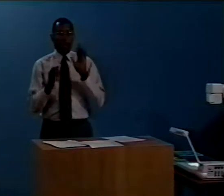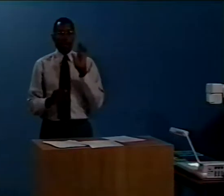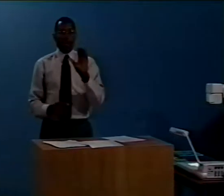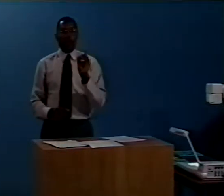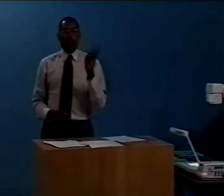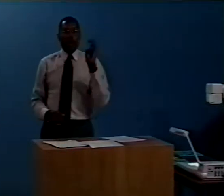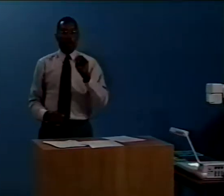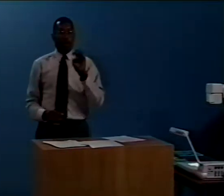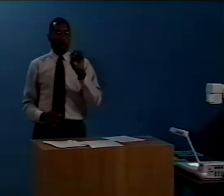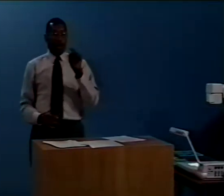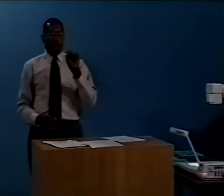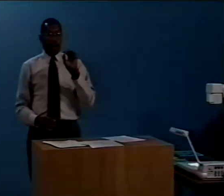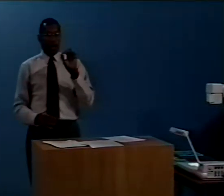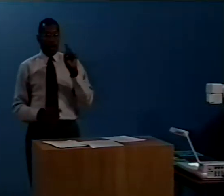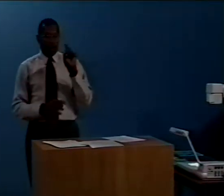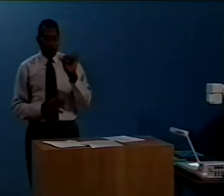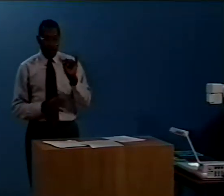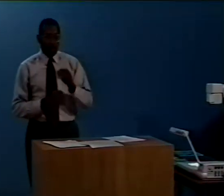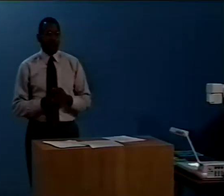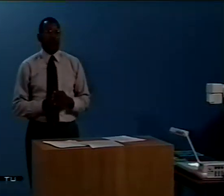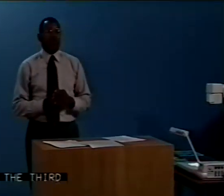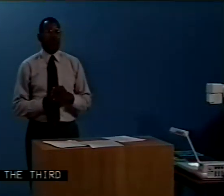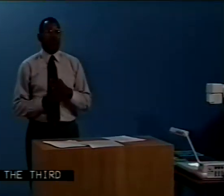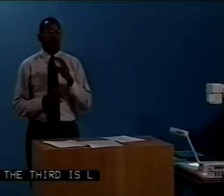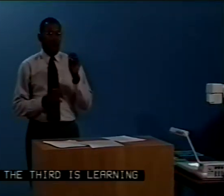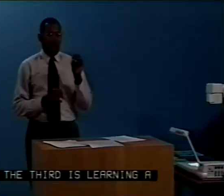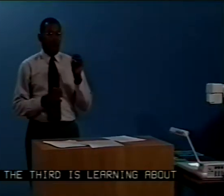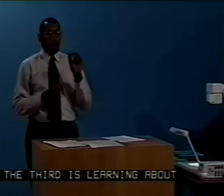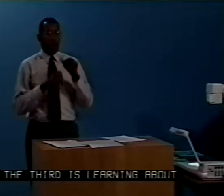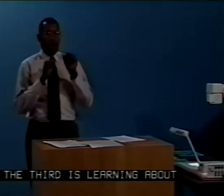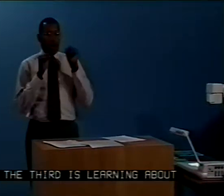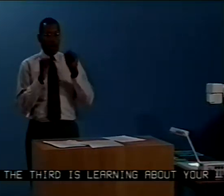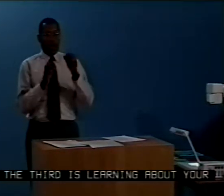The third is learning about your own ethnicity